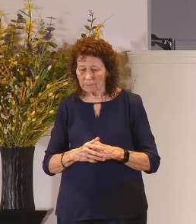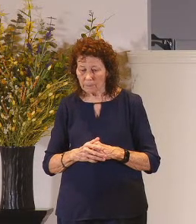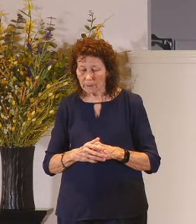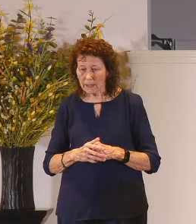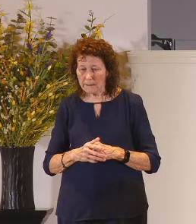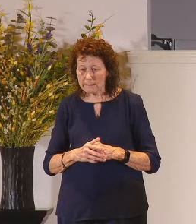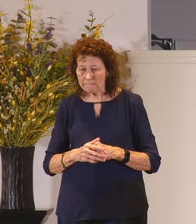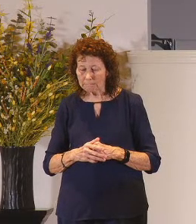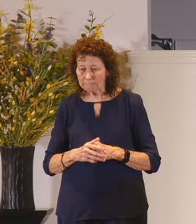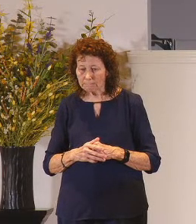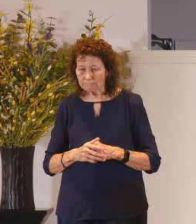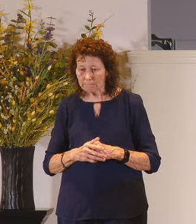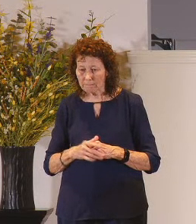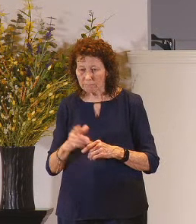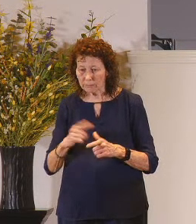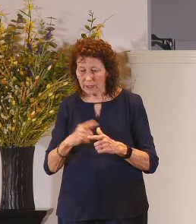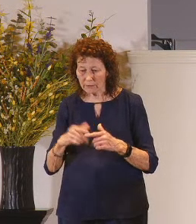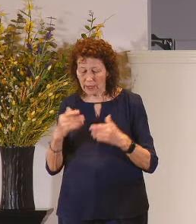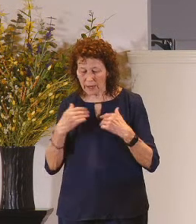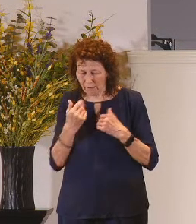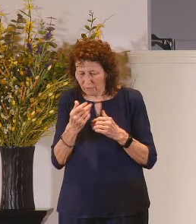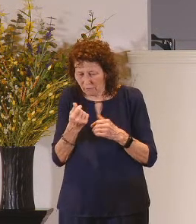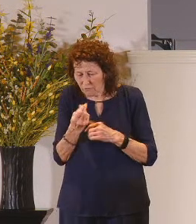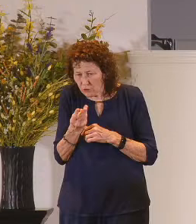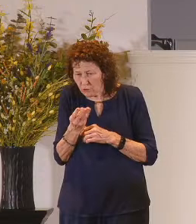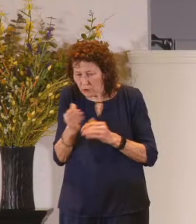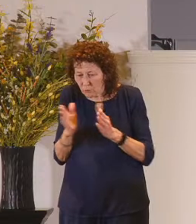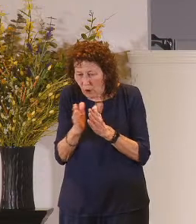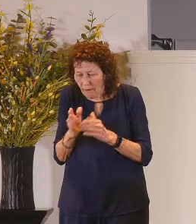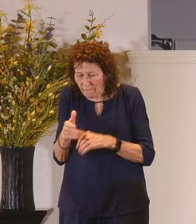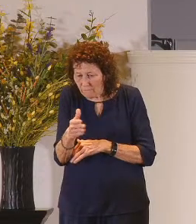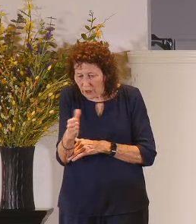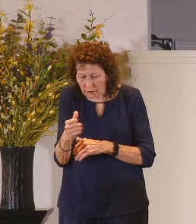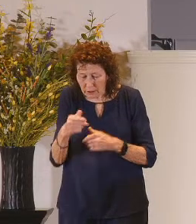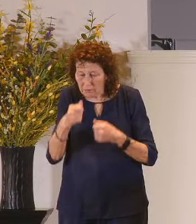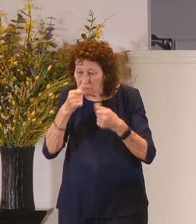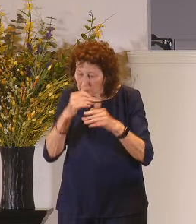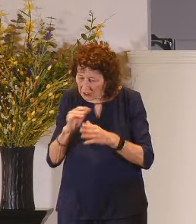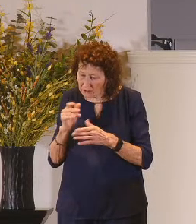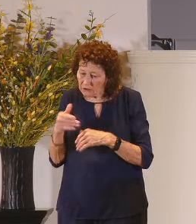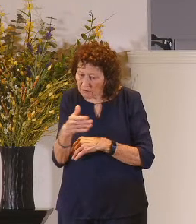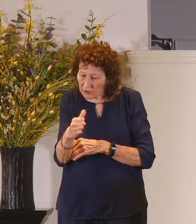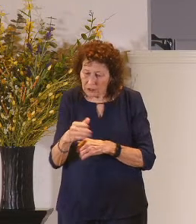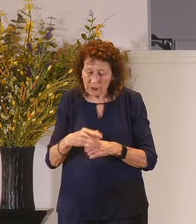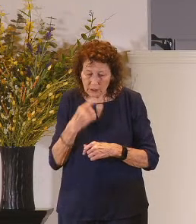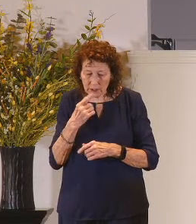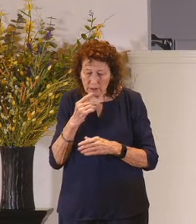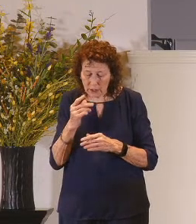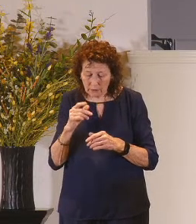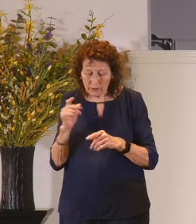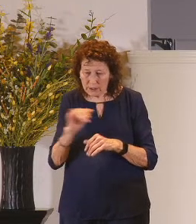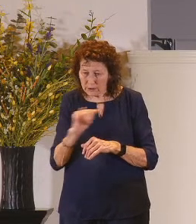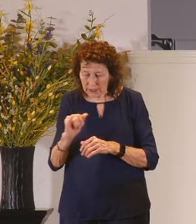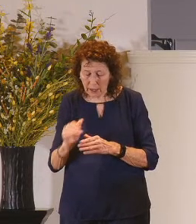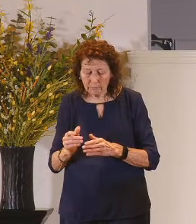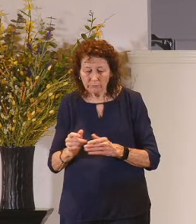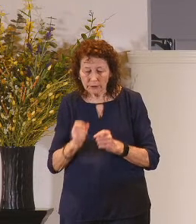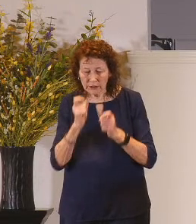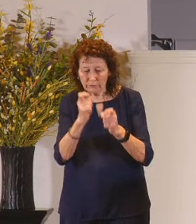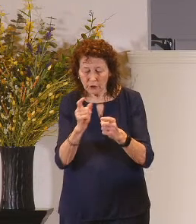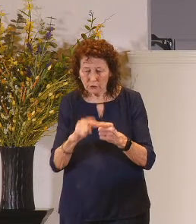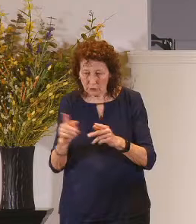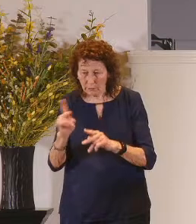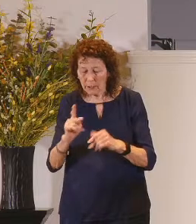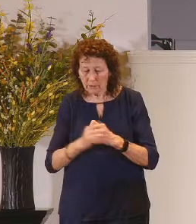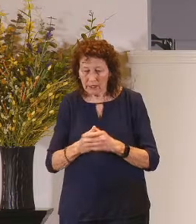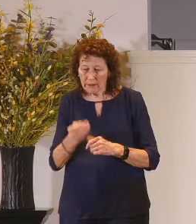crowd. And they had a few small fish. And having blessed them, he said these also should be set before them.